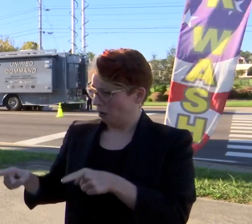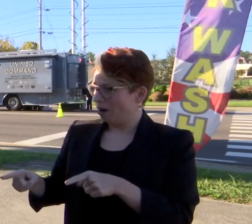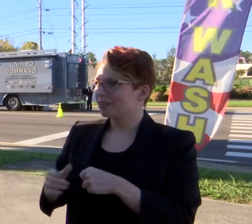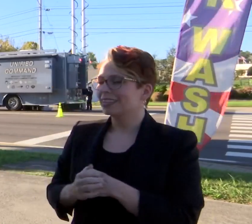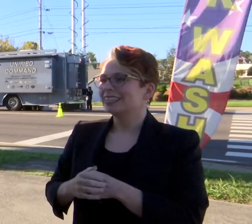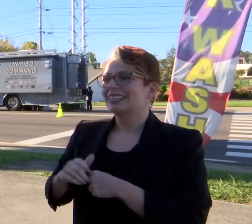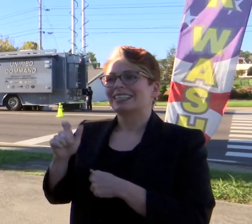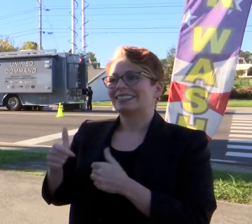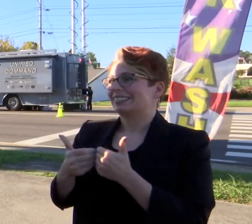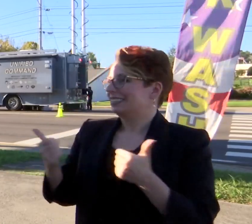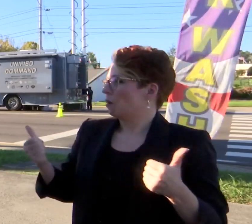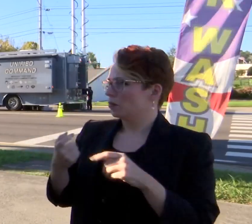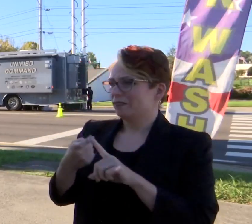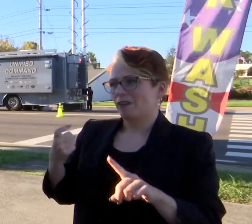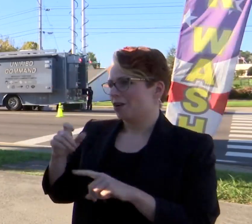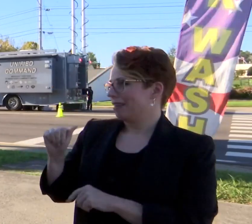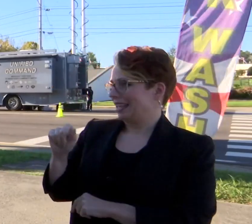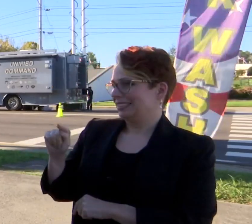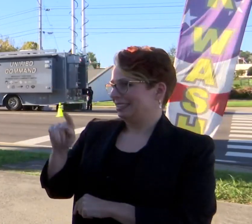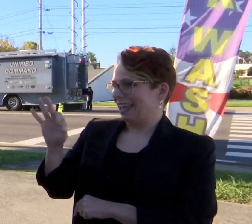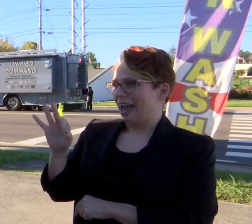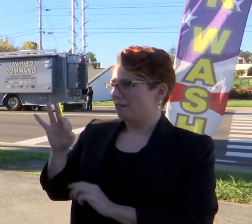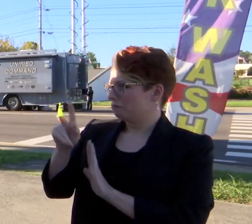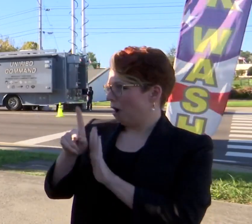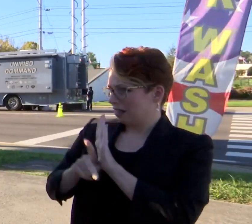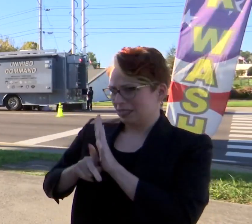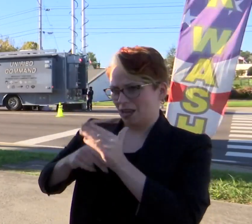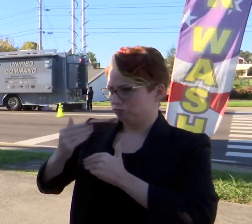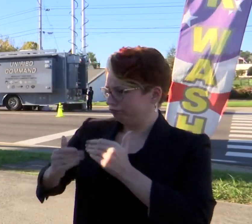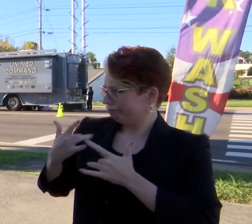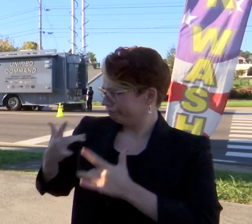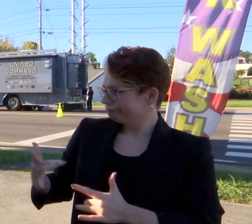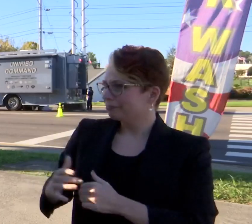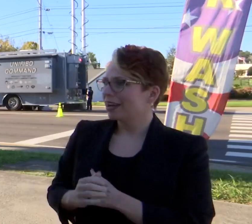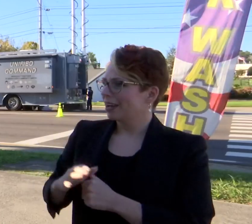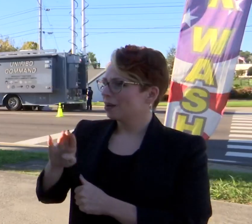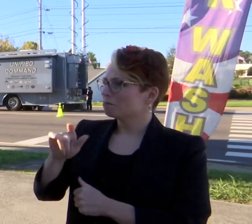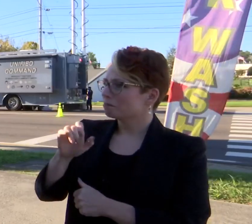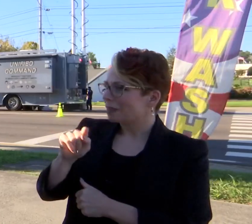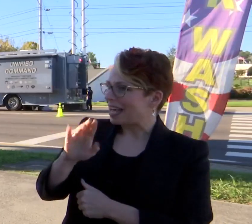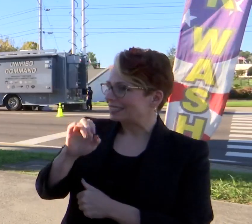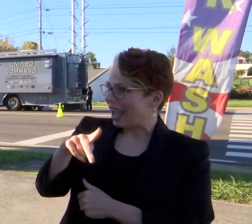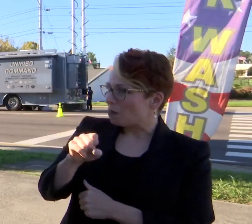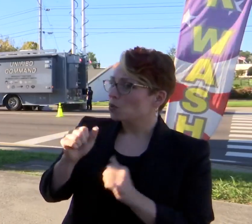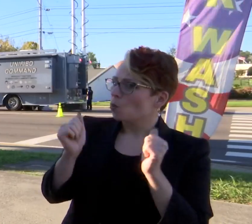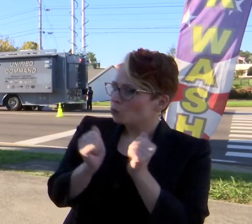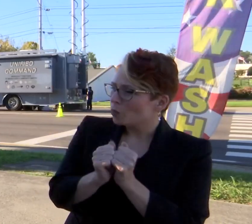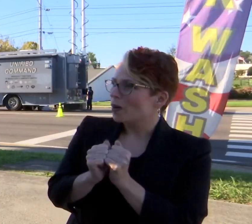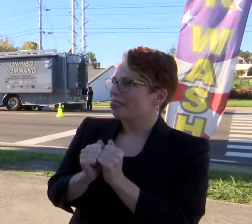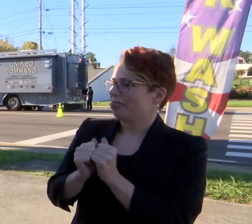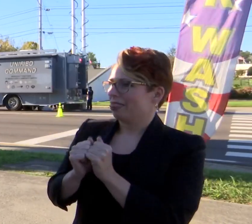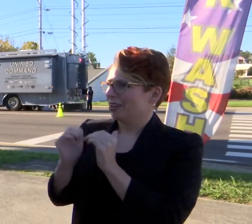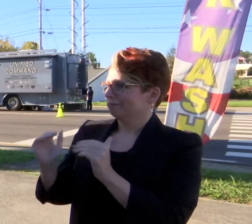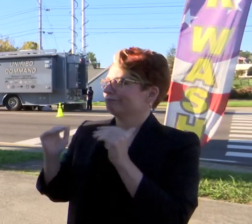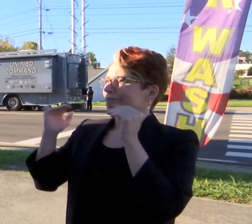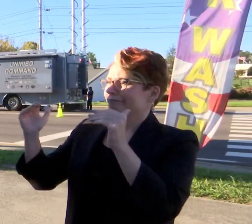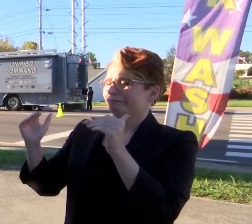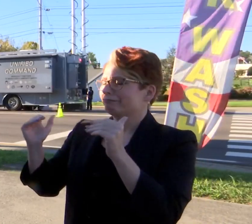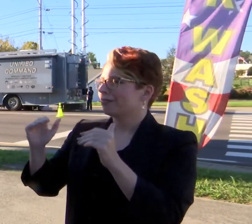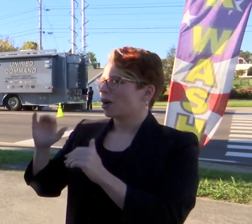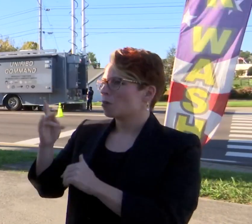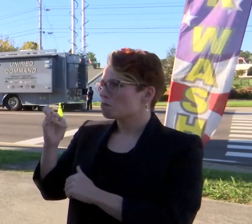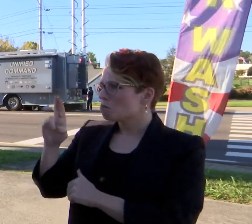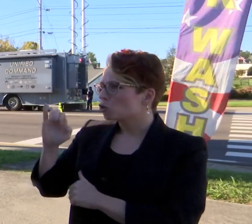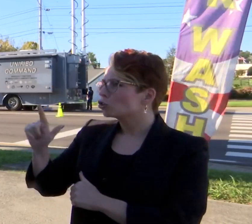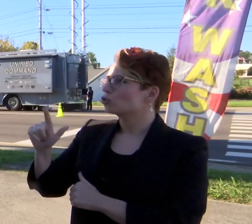of ATF protocol, where you would have blast caps mixed with a commercial grade explosion. And as I understand it, blast caps are the thing that you would